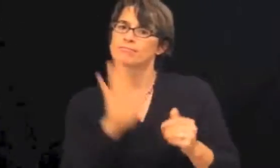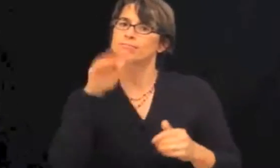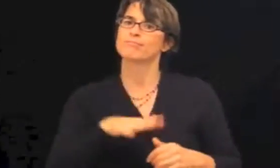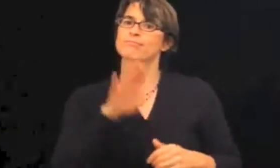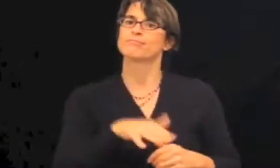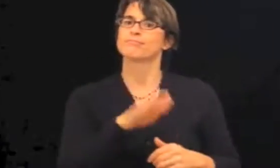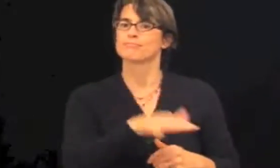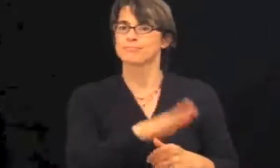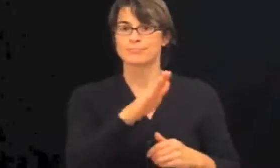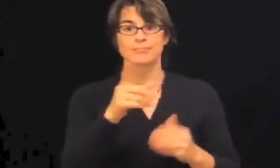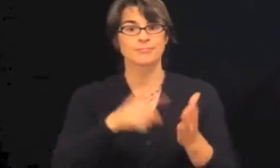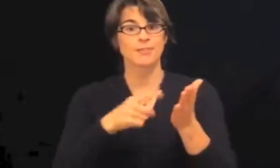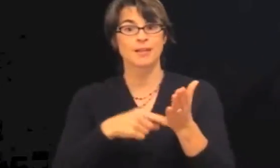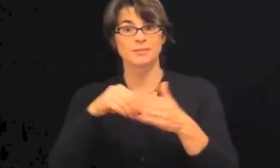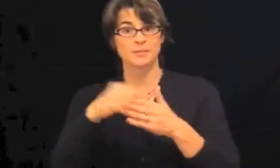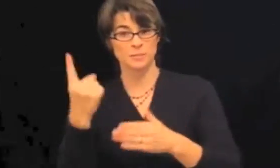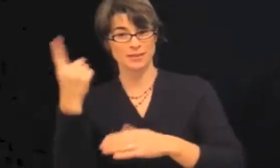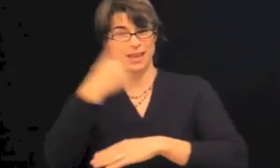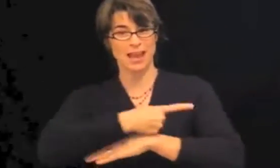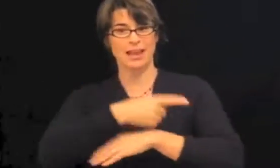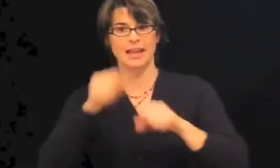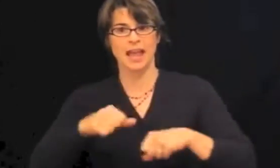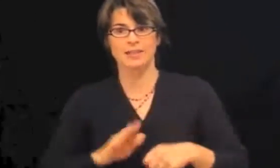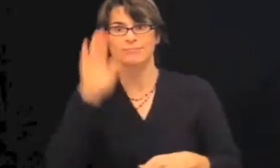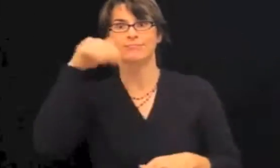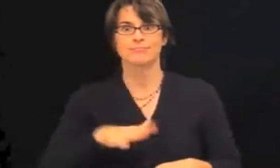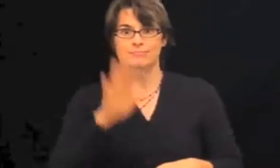see more mood swings in one day.